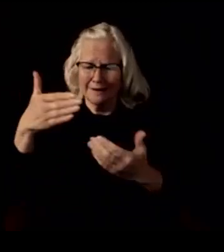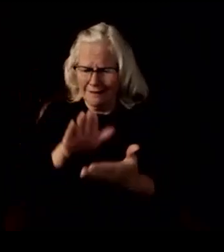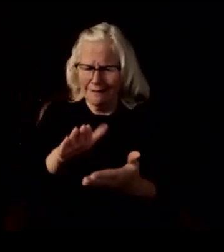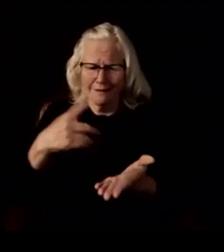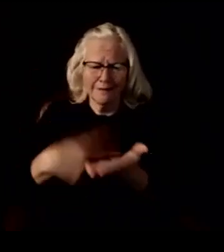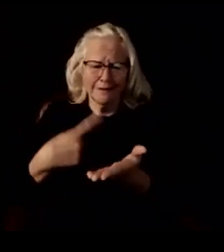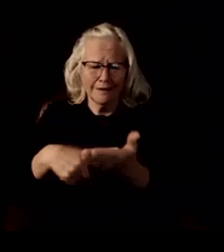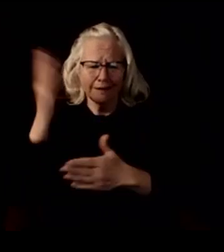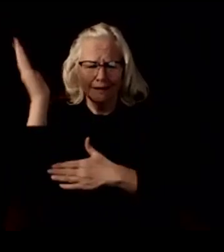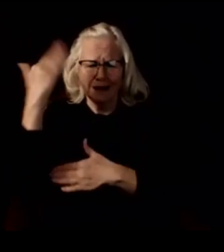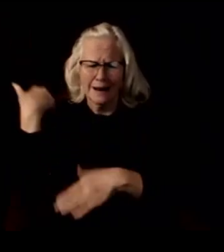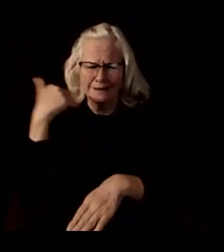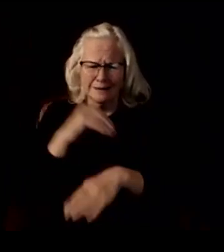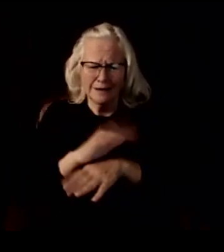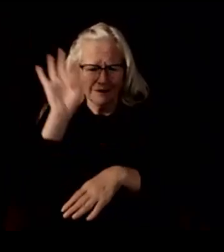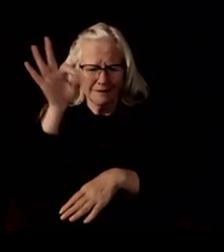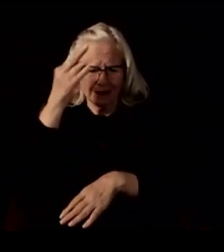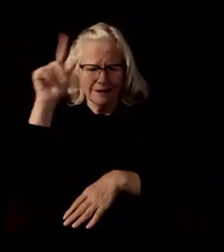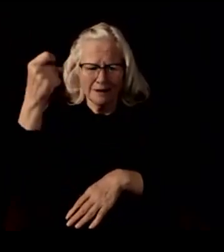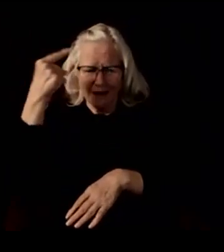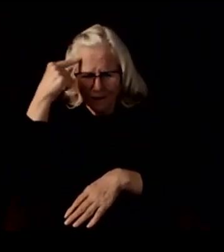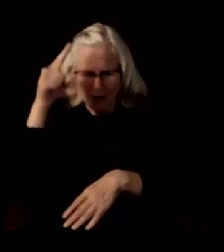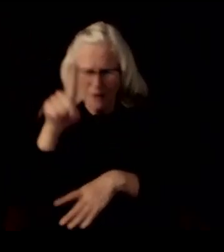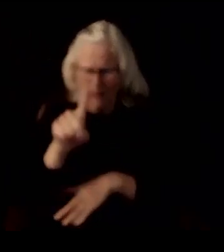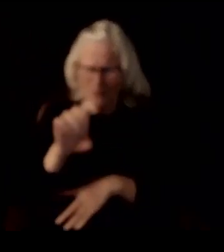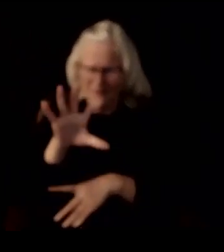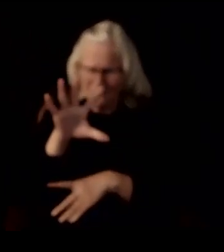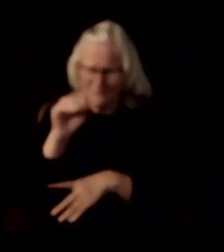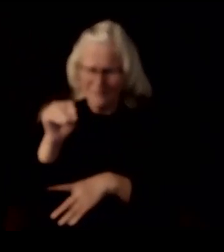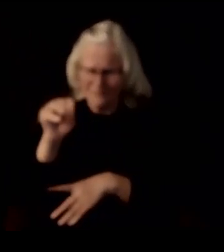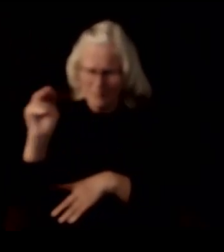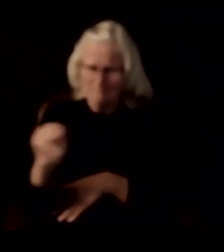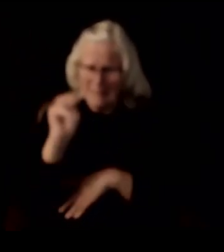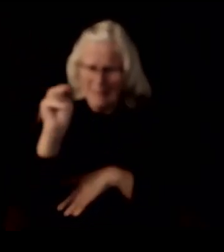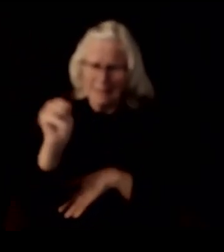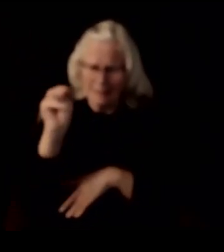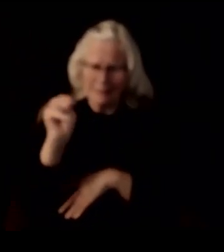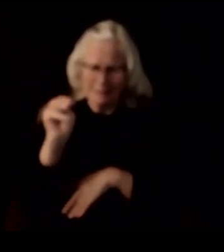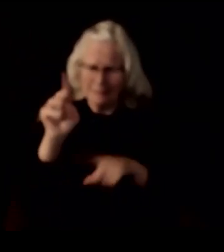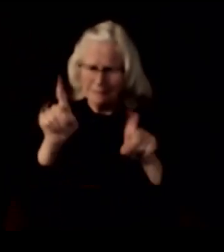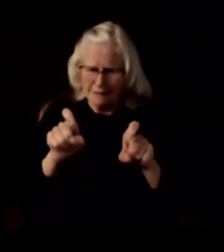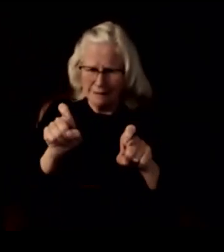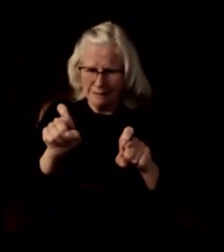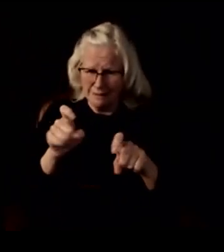ordering 150 million tests, so just didn't know if we know Minnesota's,